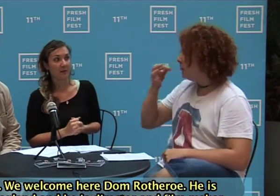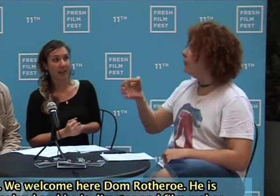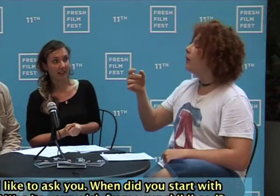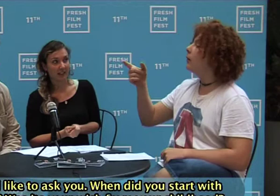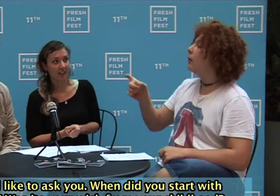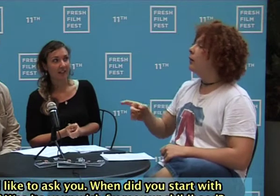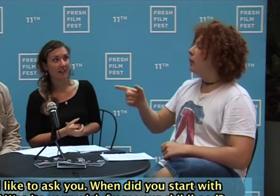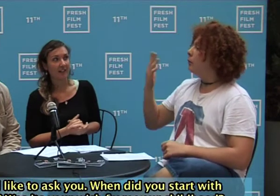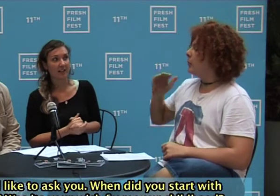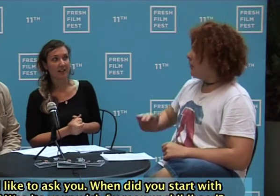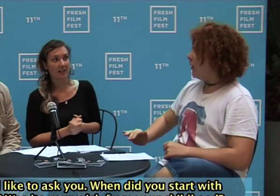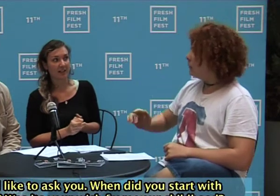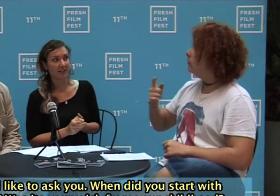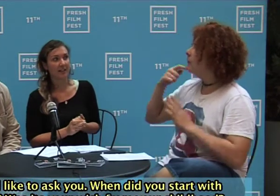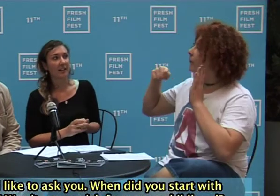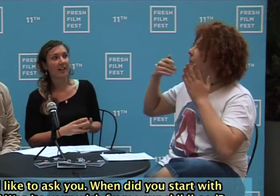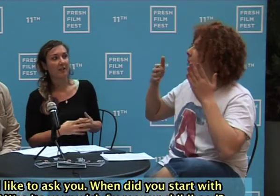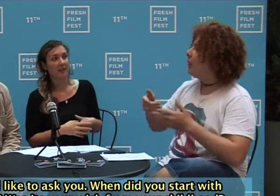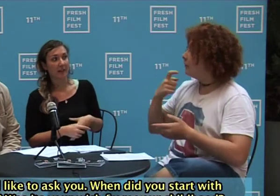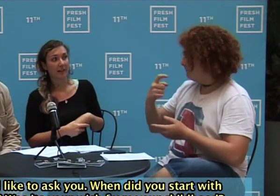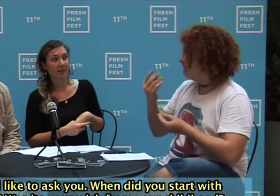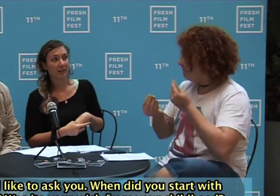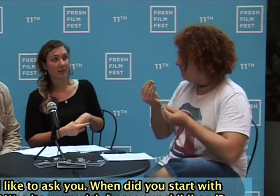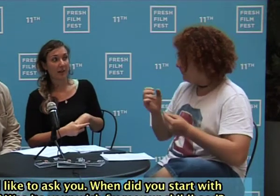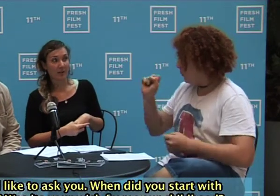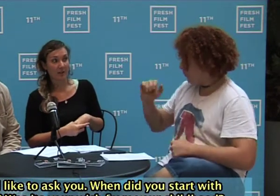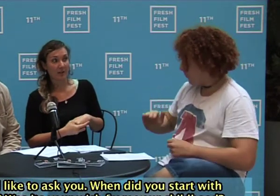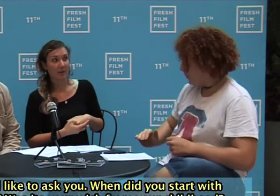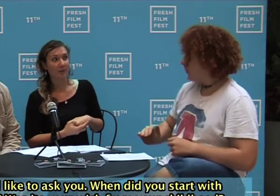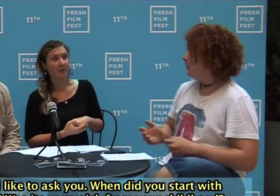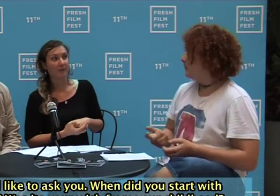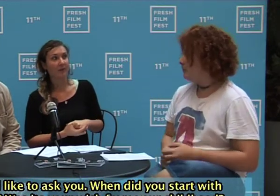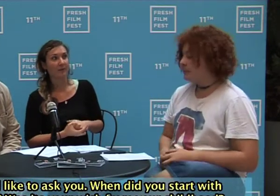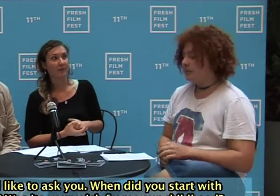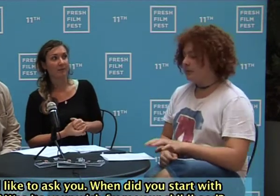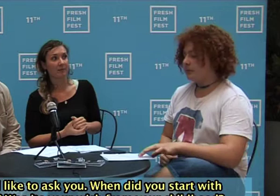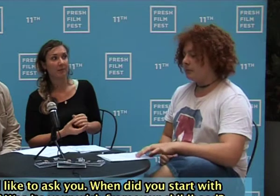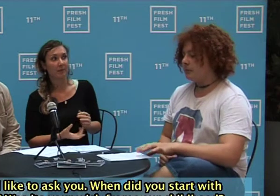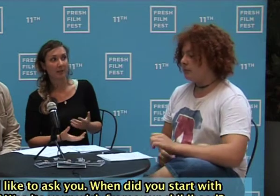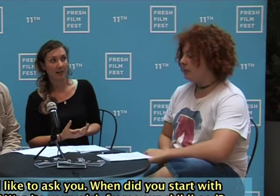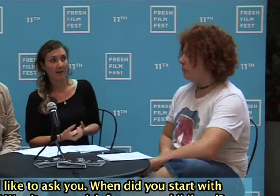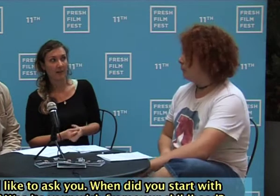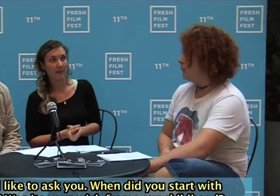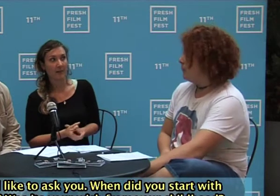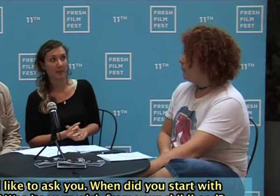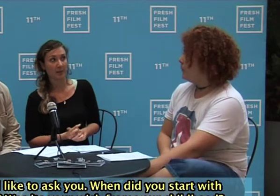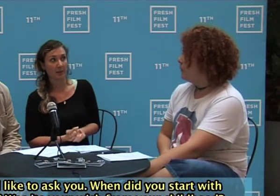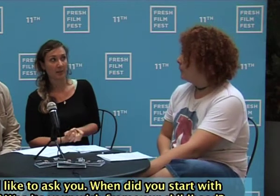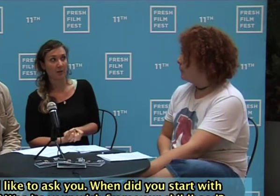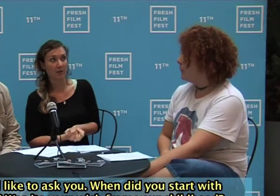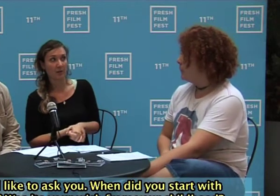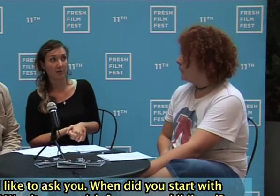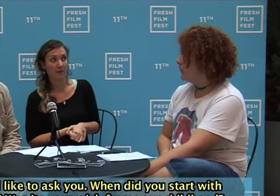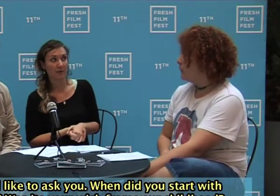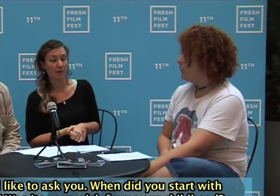He's from England and he is a director and filmmaker. I would like to ask you if when you started with filming, was it